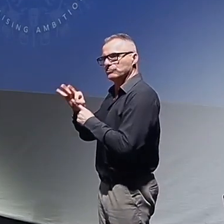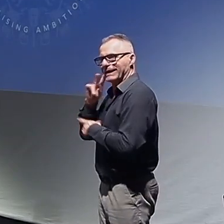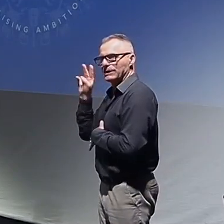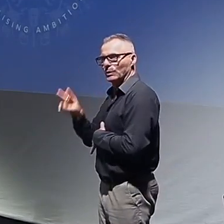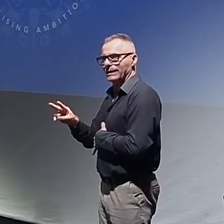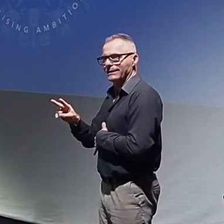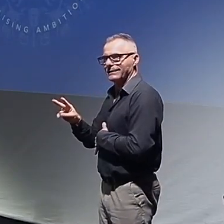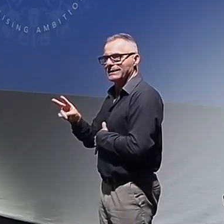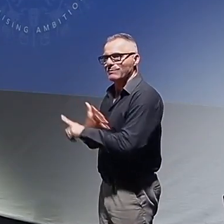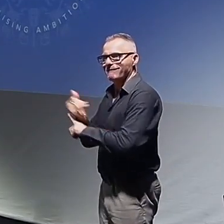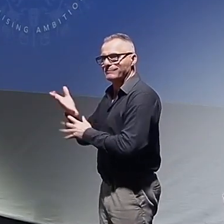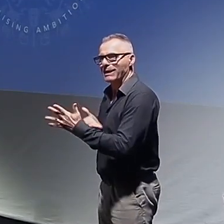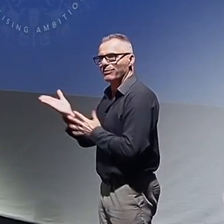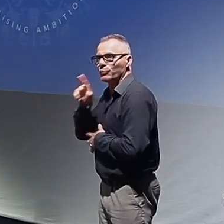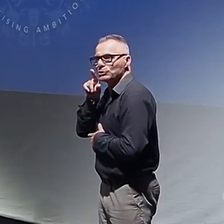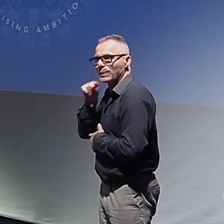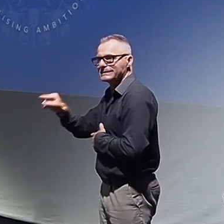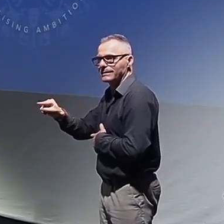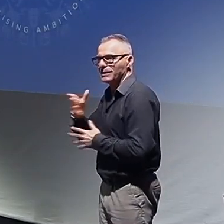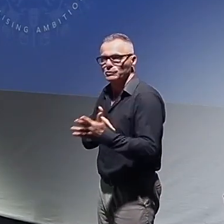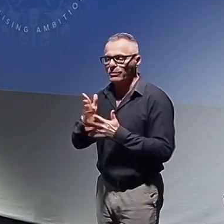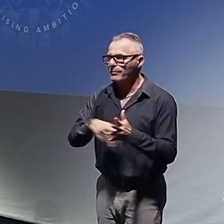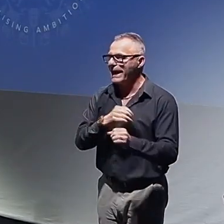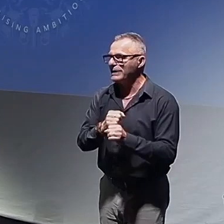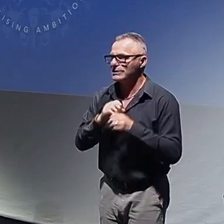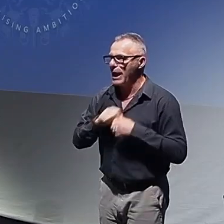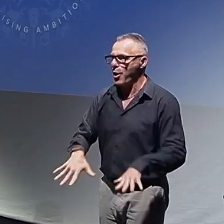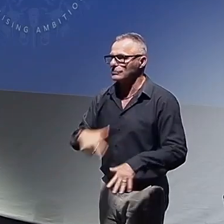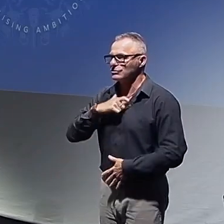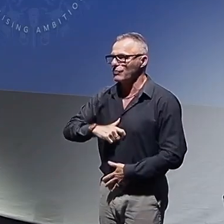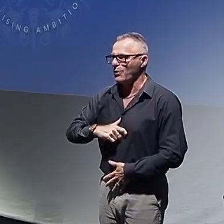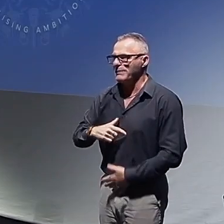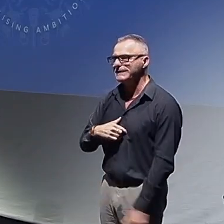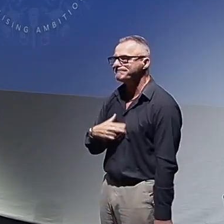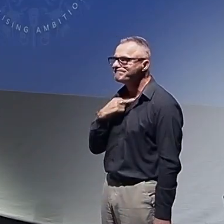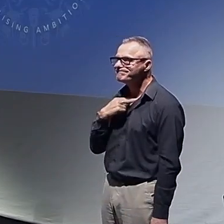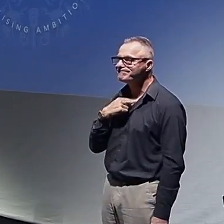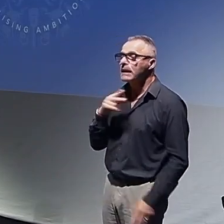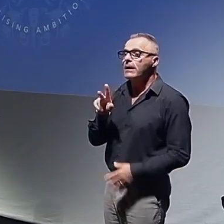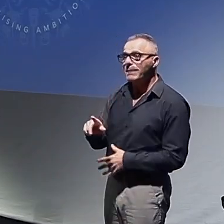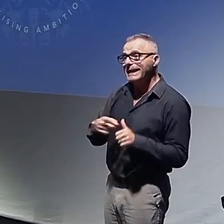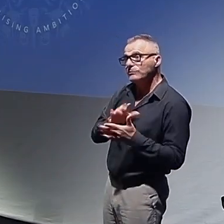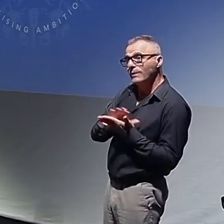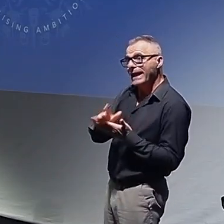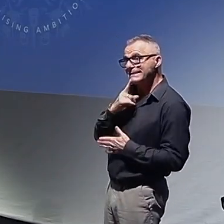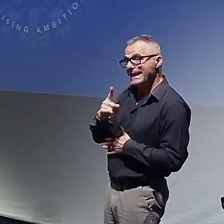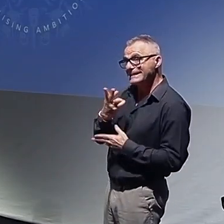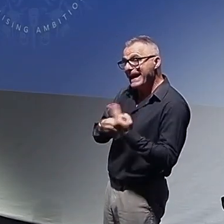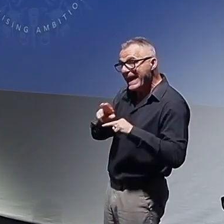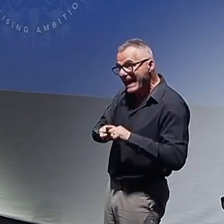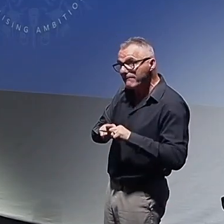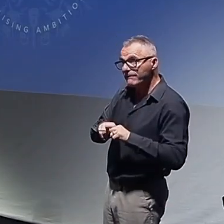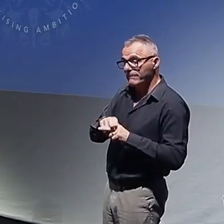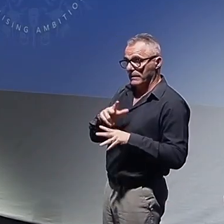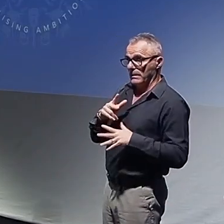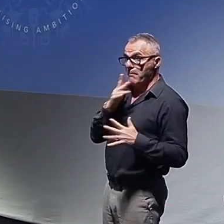found out via Twitter, not even via an agent, and I was gutted. And Andrew Haigh said, if the show gets picked up from the pilot, I'll write you a